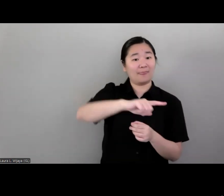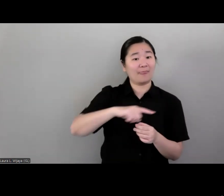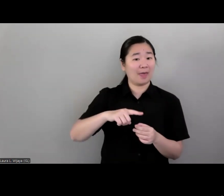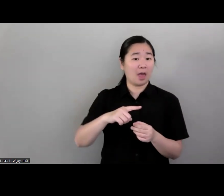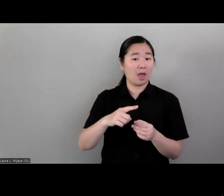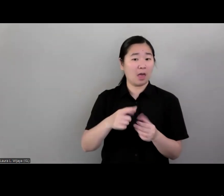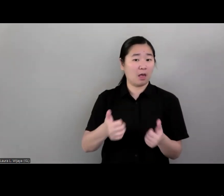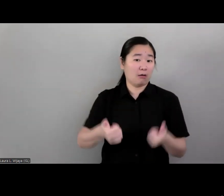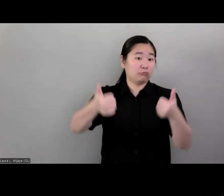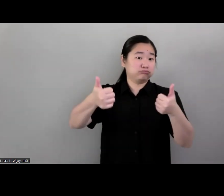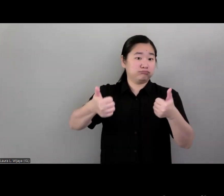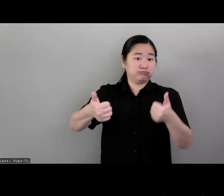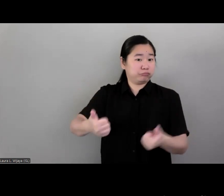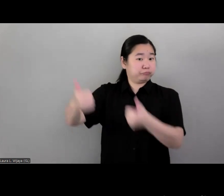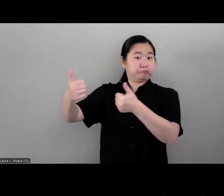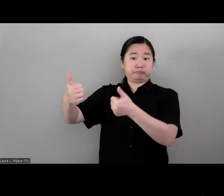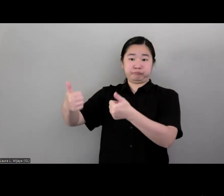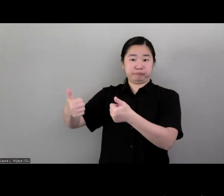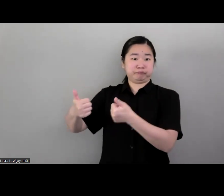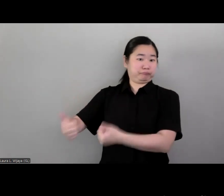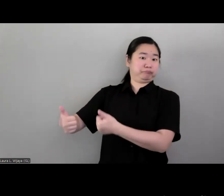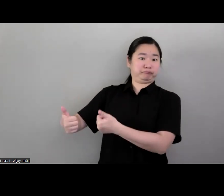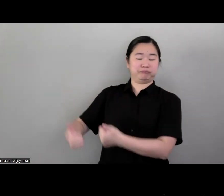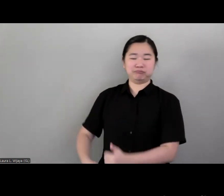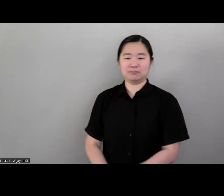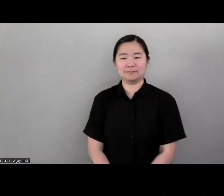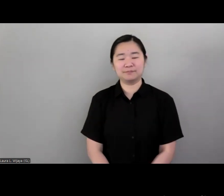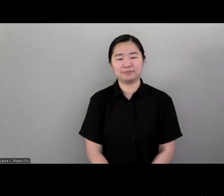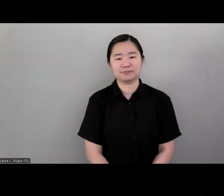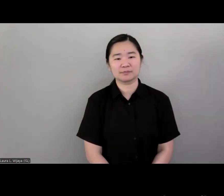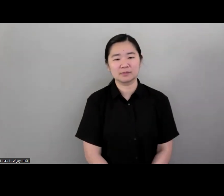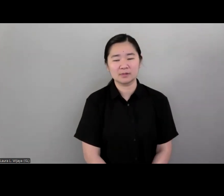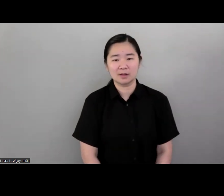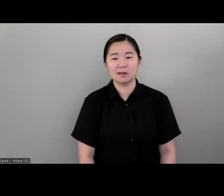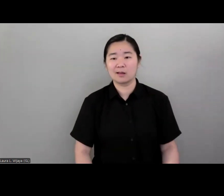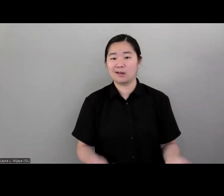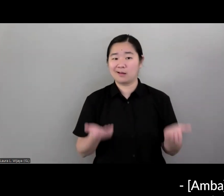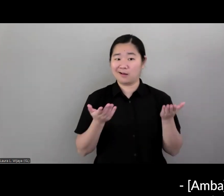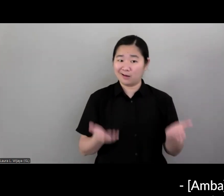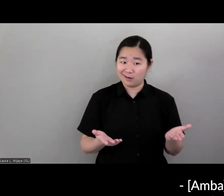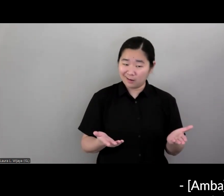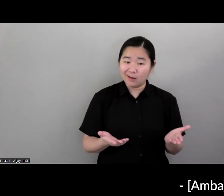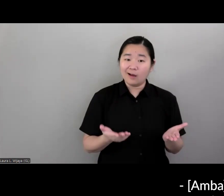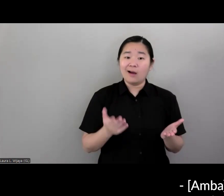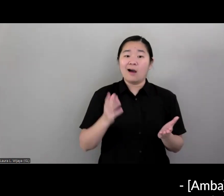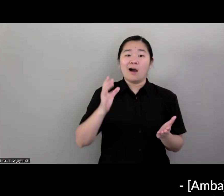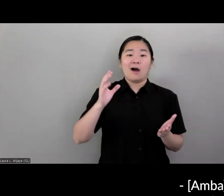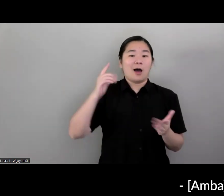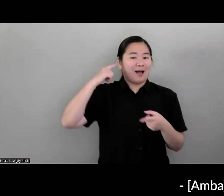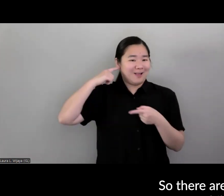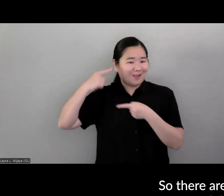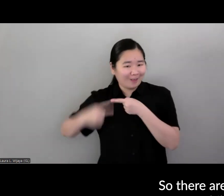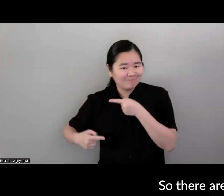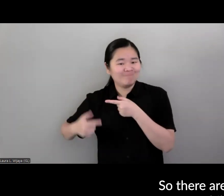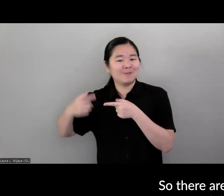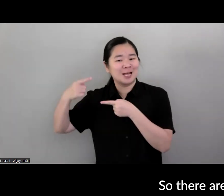gaps when it Lucy, comes to safeguarding mechanisms. This is Lucy, because Lucy, I'm really sorry. There's a bit of a